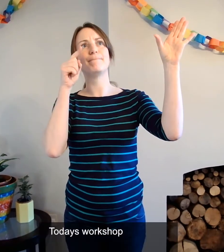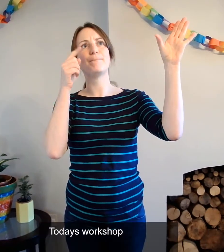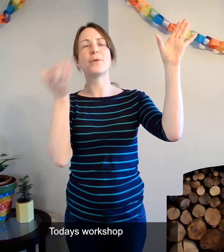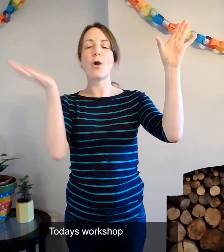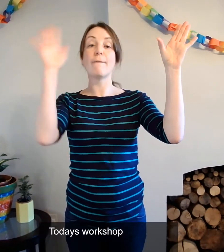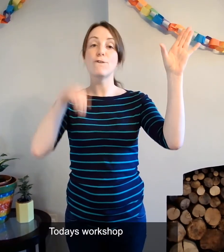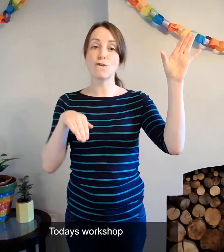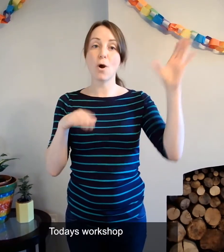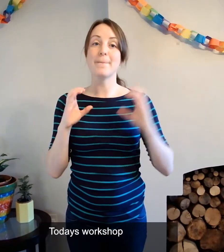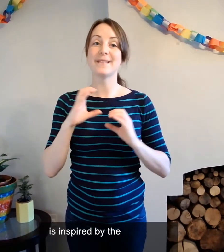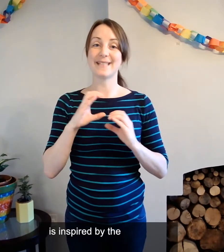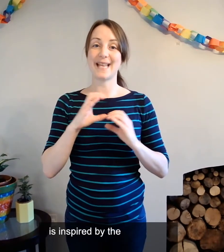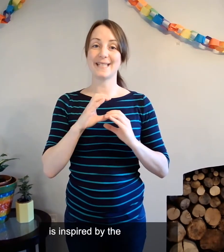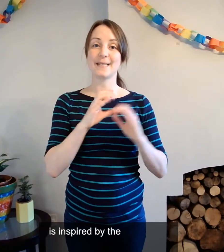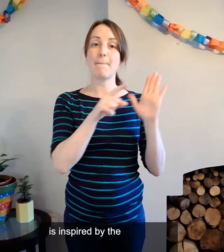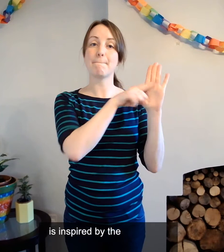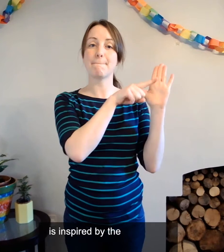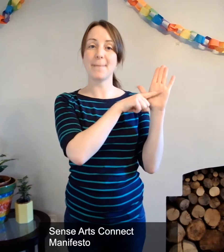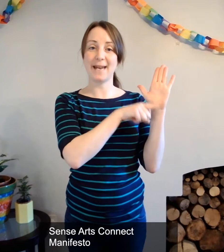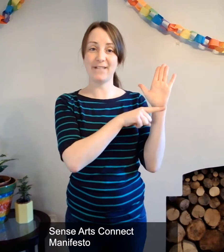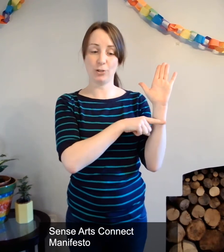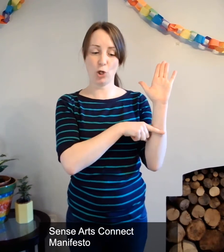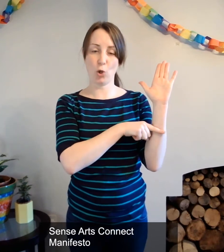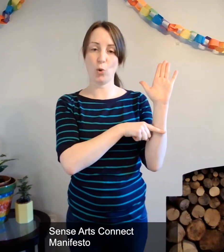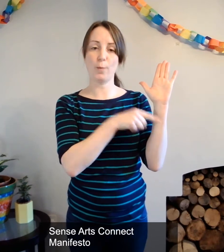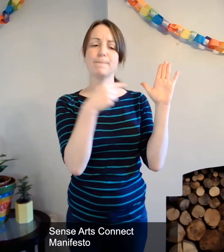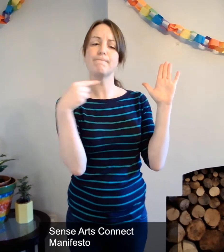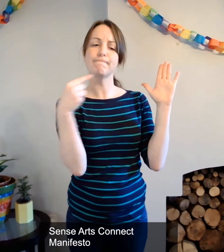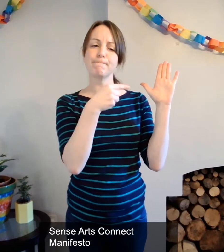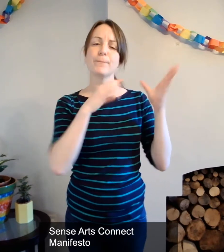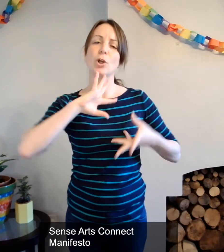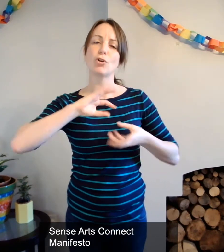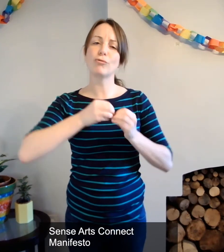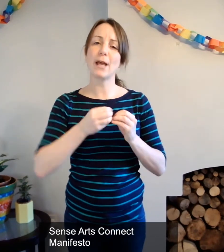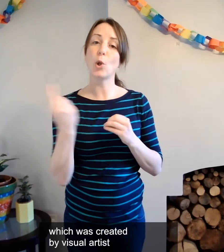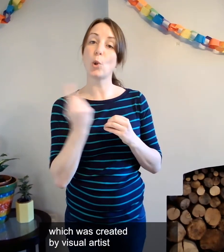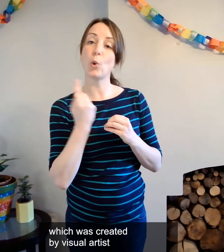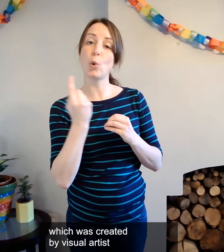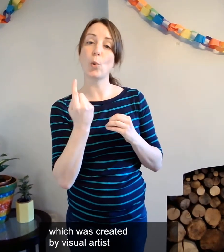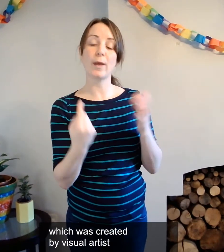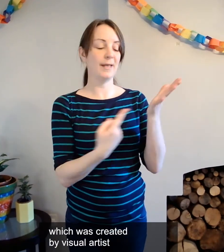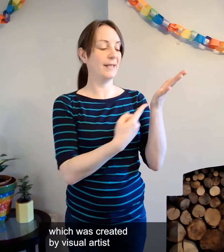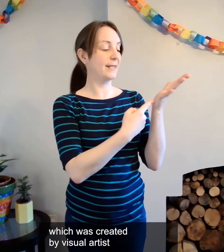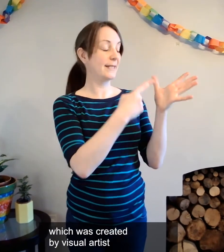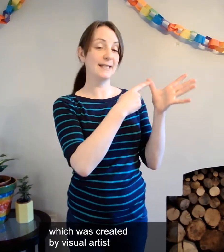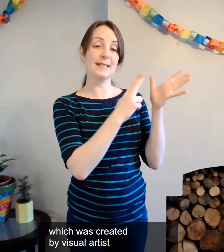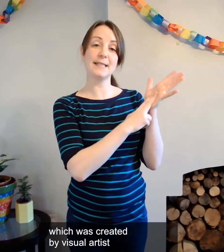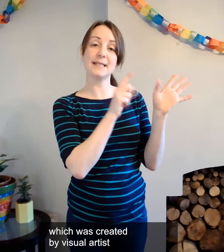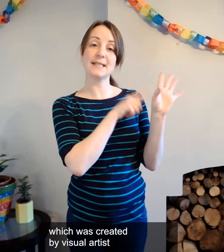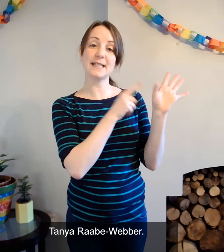Today's workshop is inspired by the Sense Arts Connect manifesto, which was created by visual artist